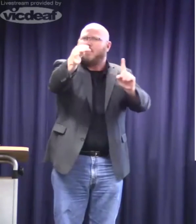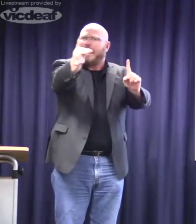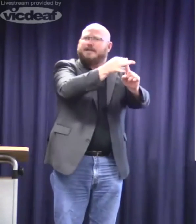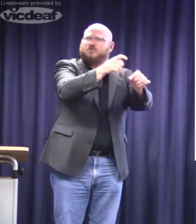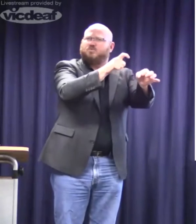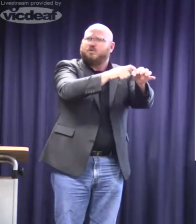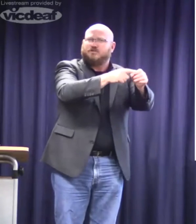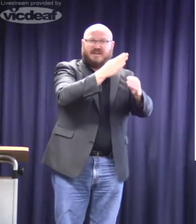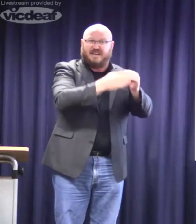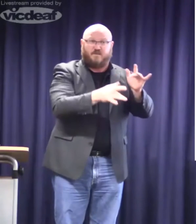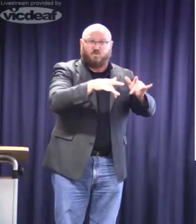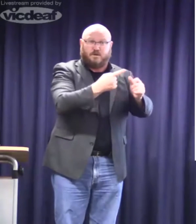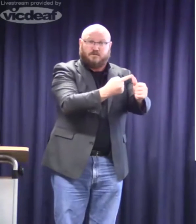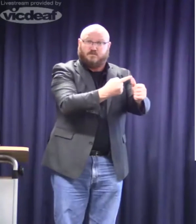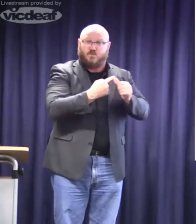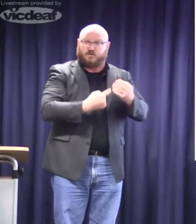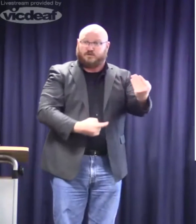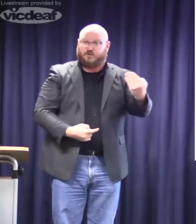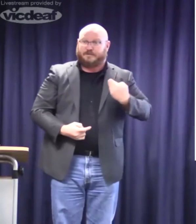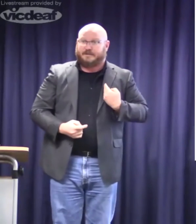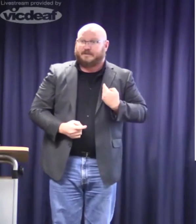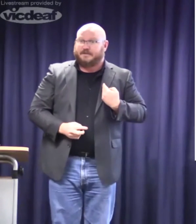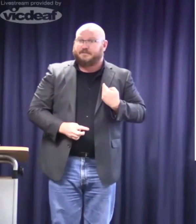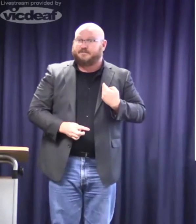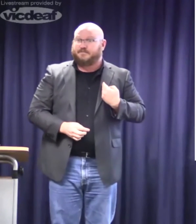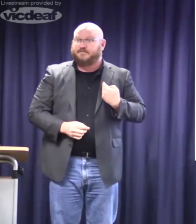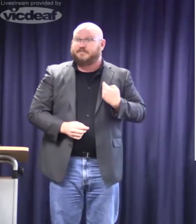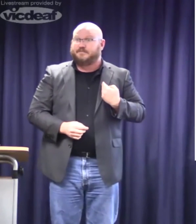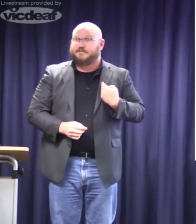Senate. And Christian Porter himself, who reports,